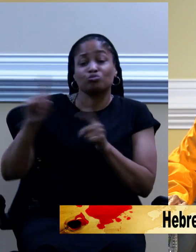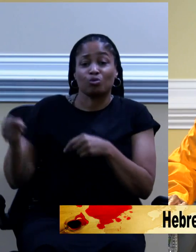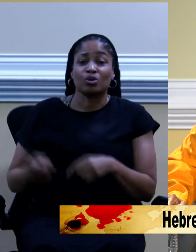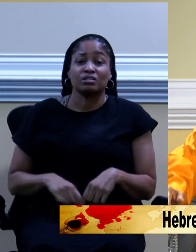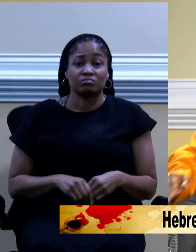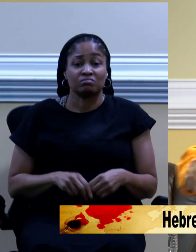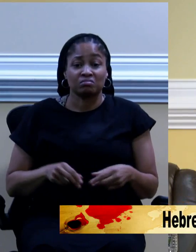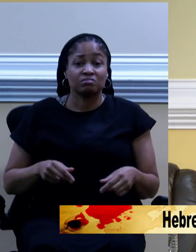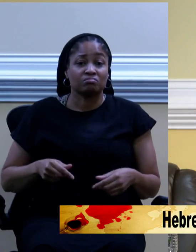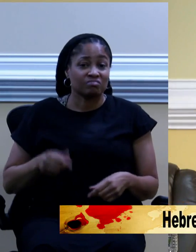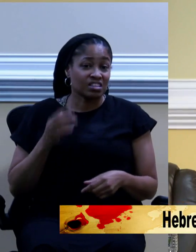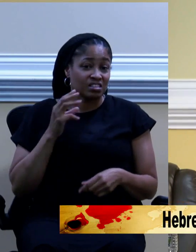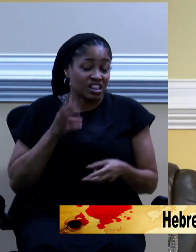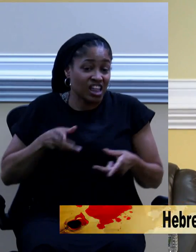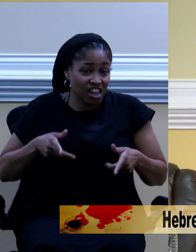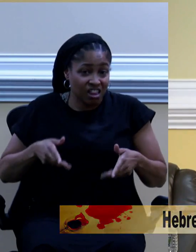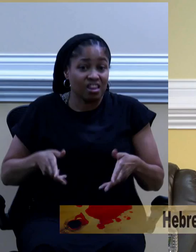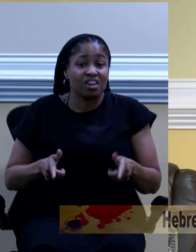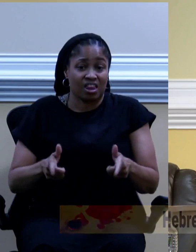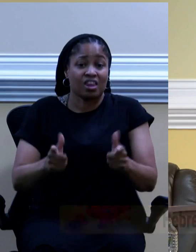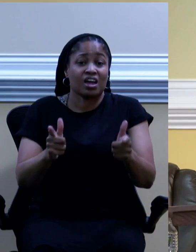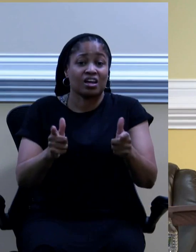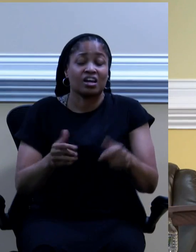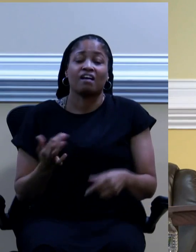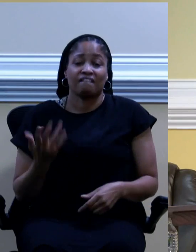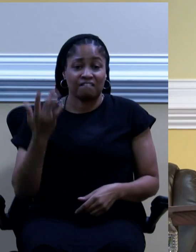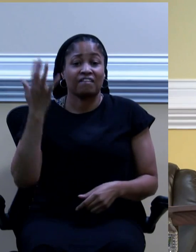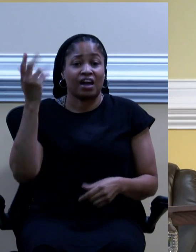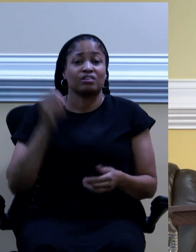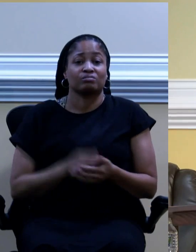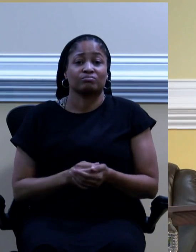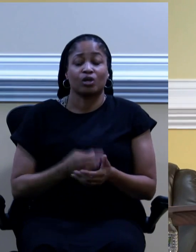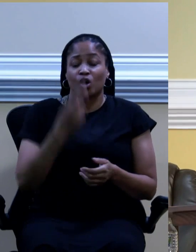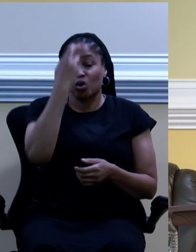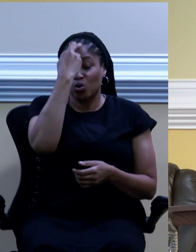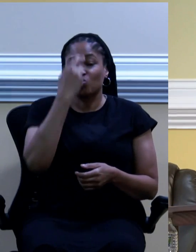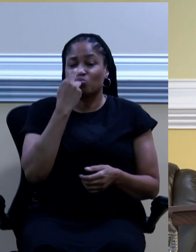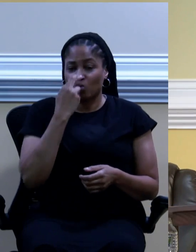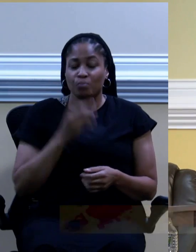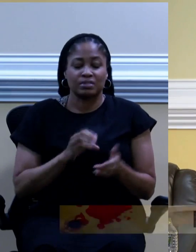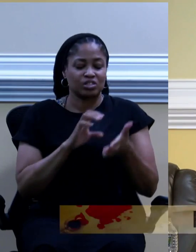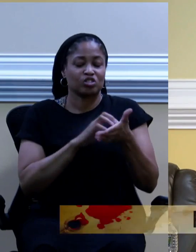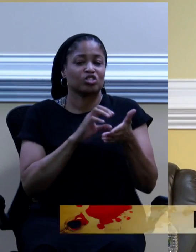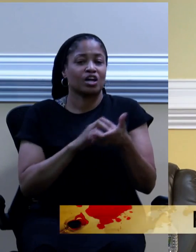Let's go into Romans, the 10th chapter. Romans chapter 10.